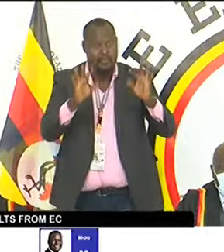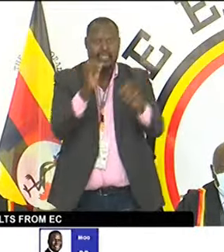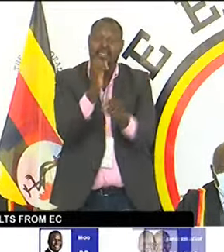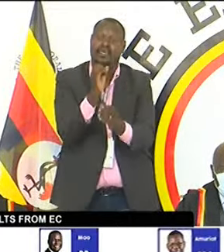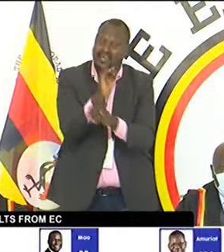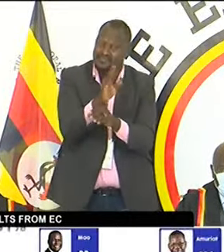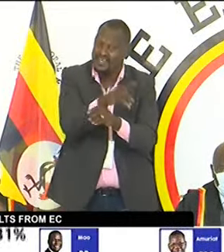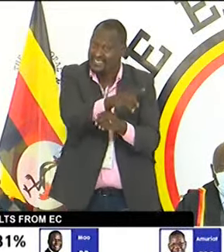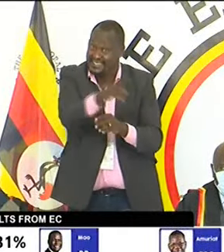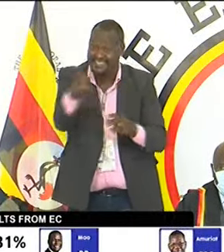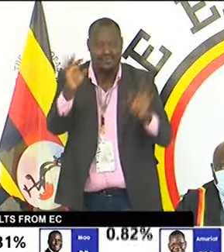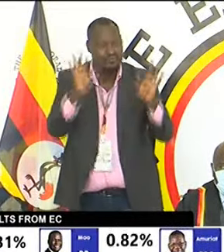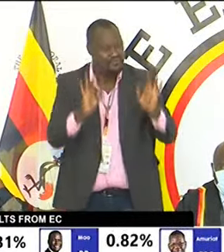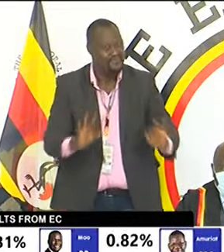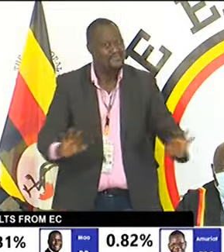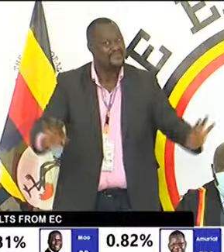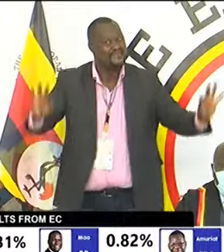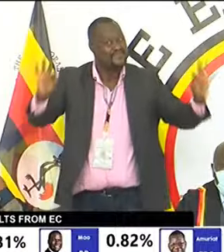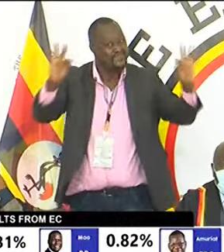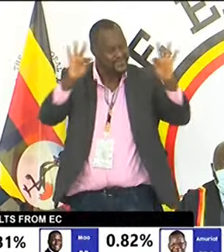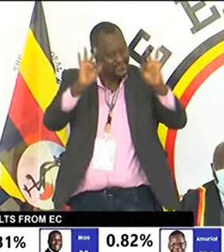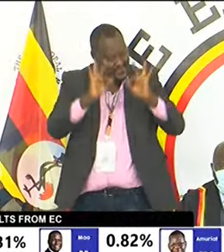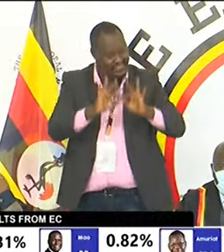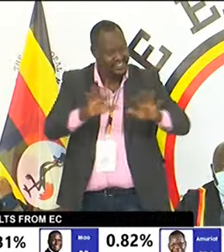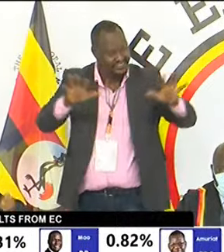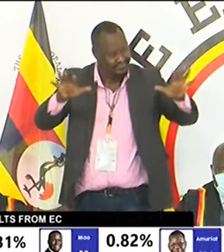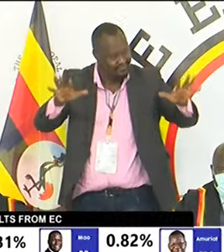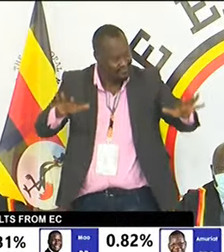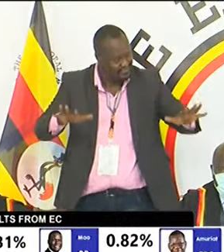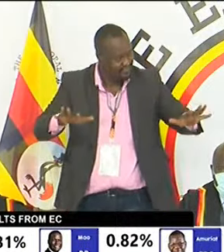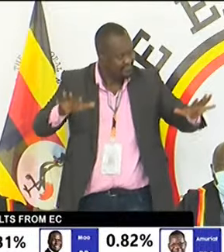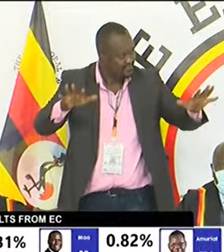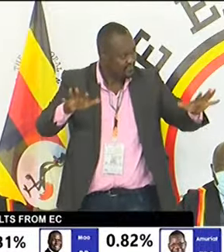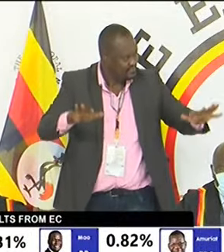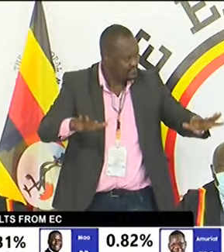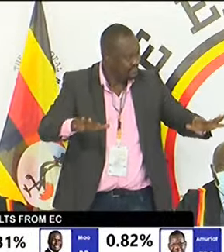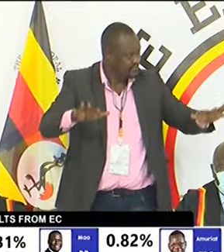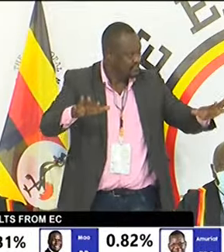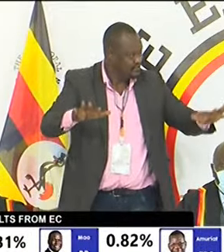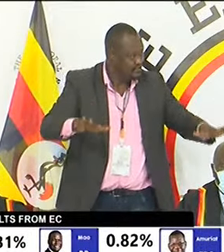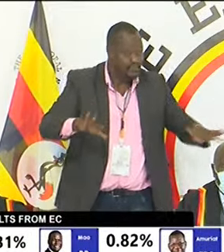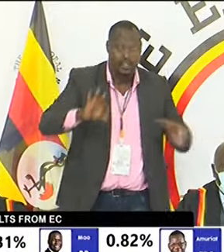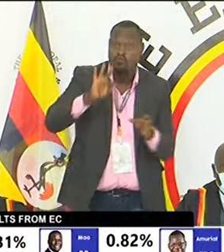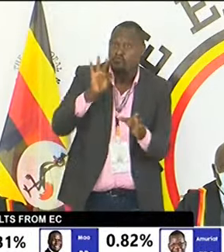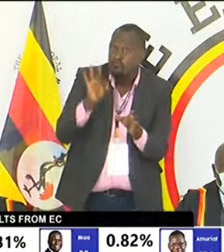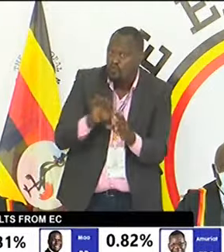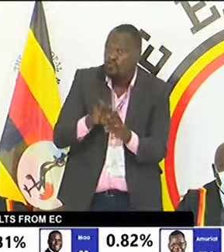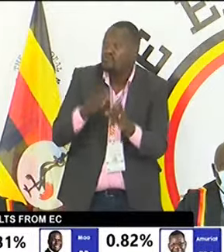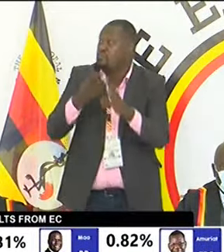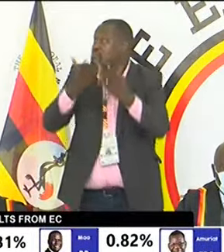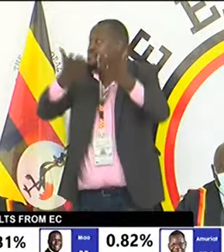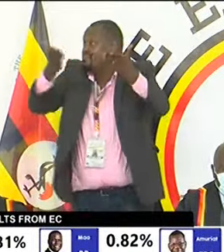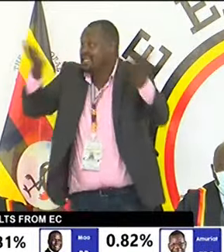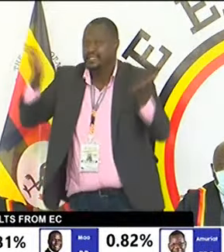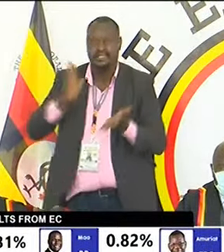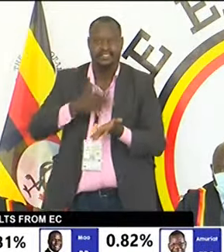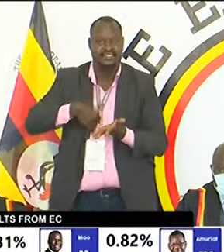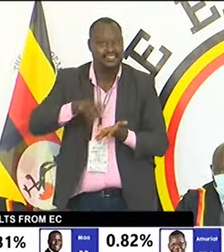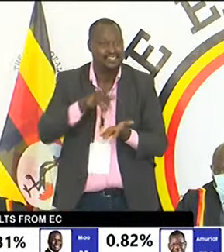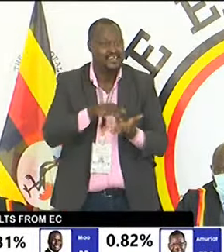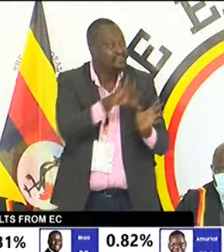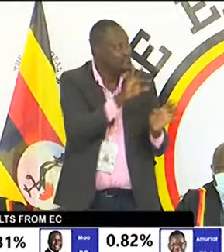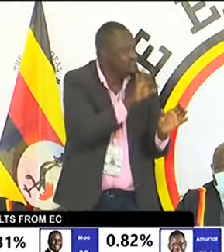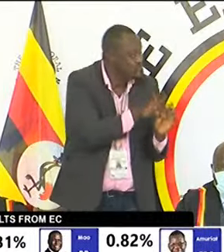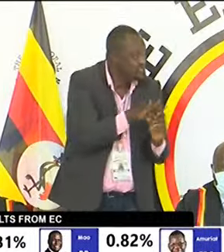assured that every vote from every polling station, from every